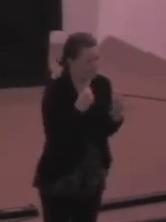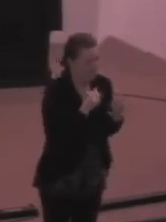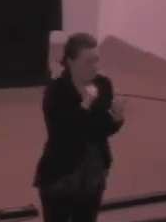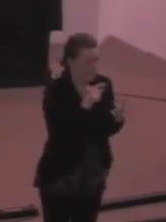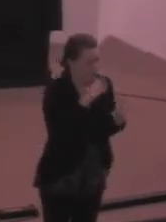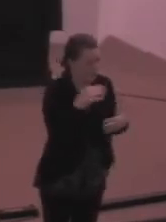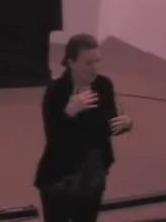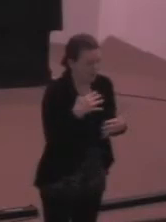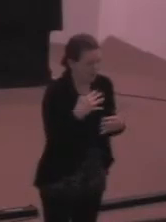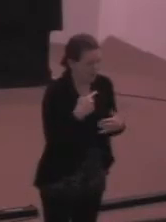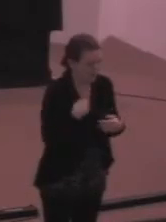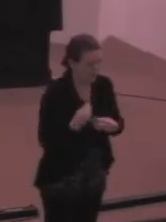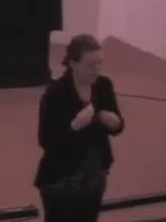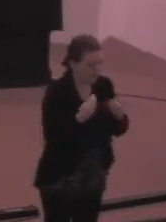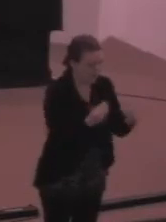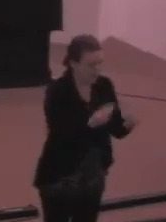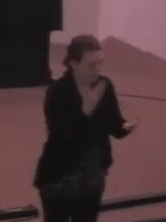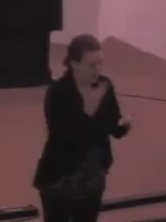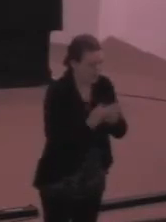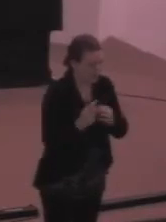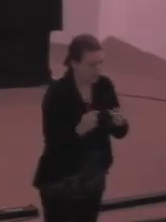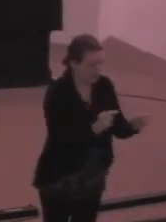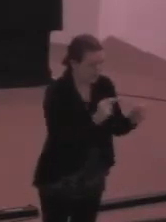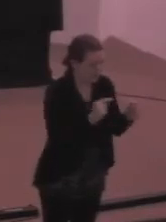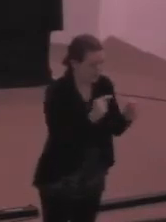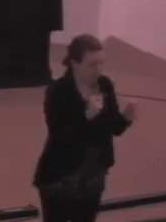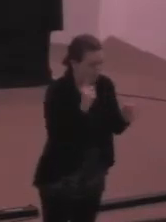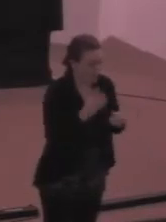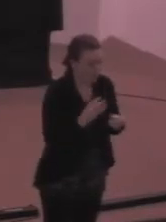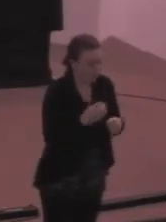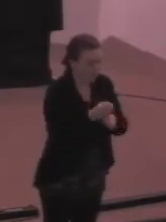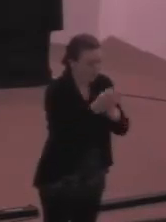you good news and that will cause great joy for all the people.